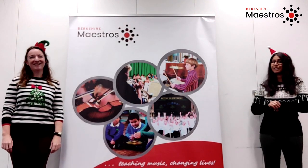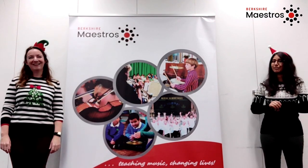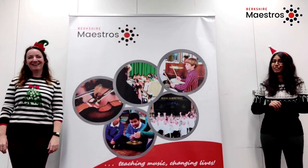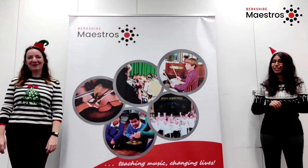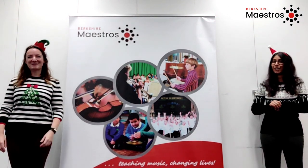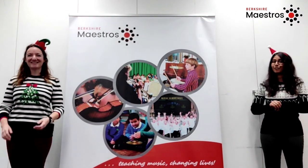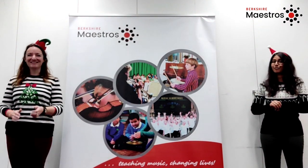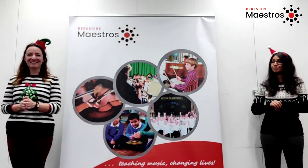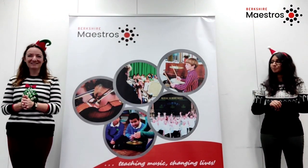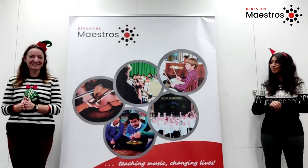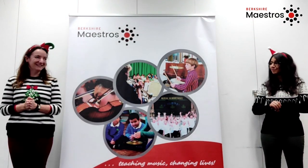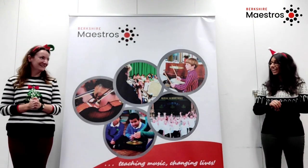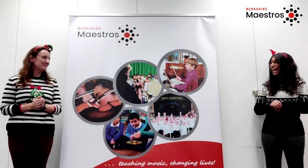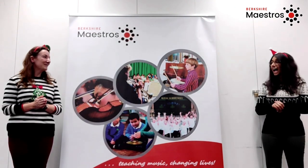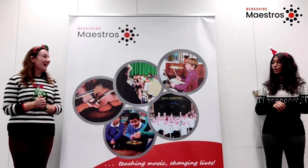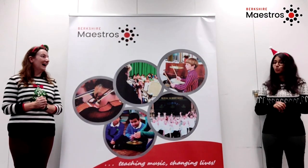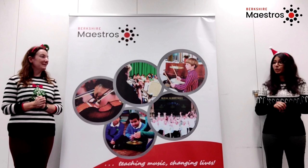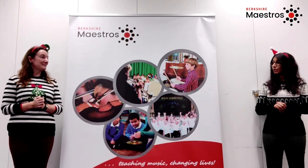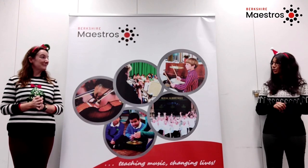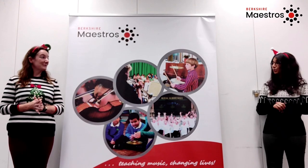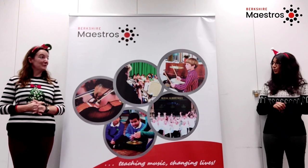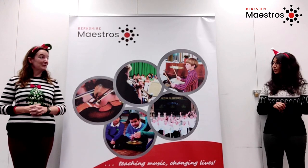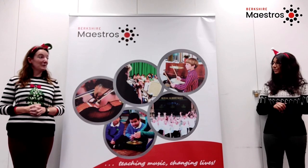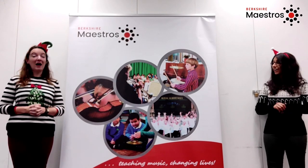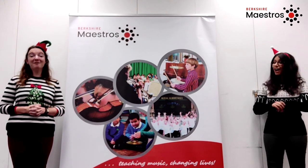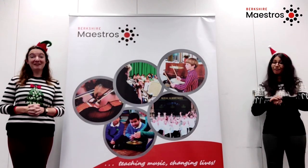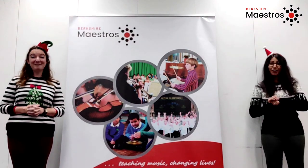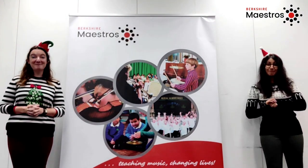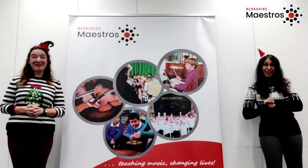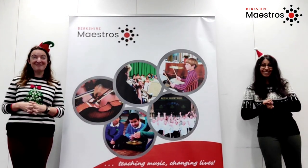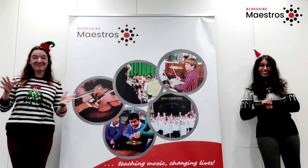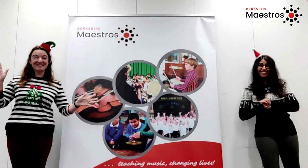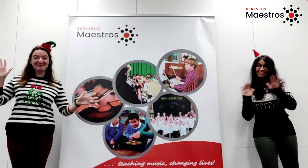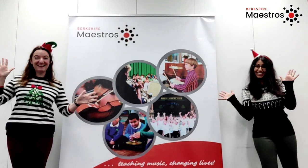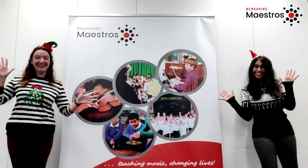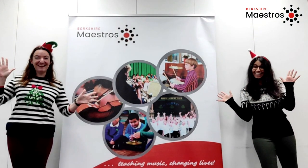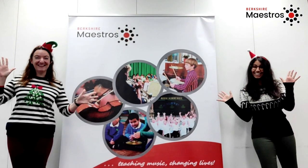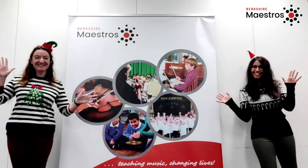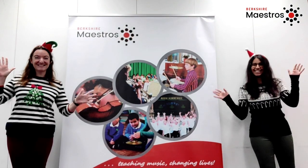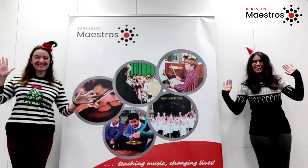these videos. Absolutely. And we wish you all a very Merry Christmas!